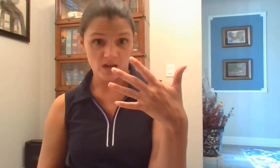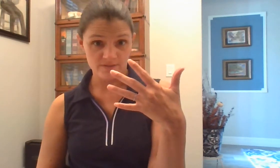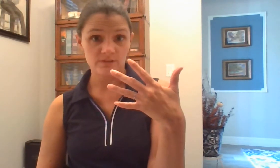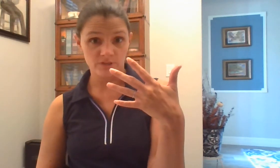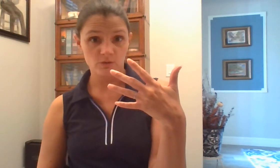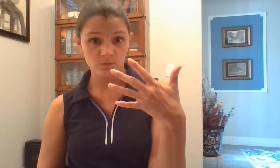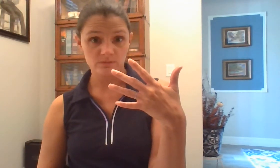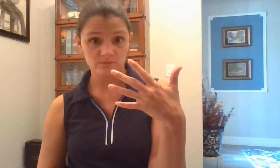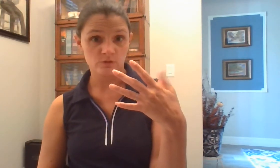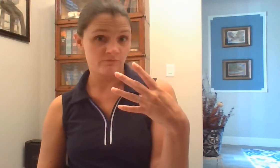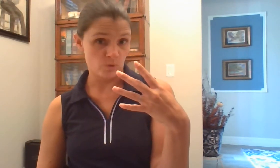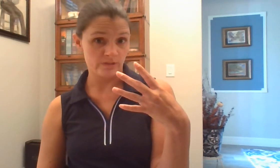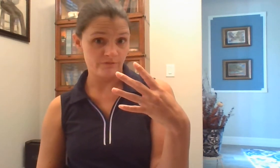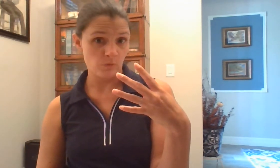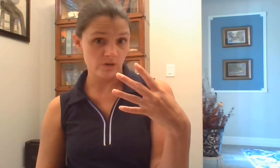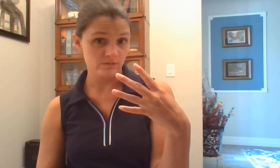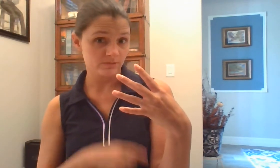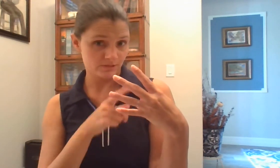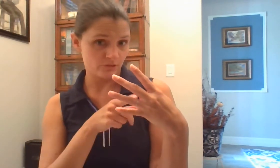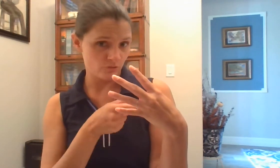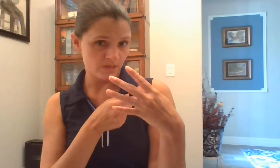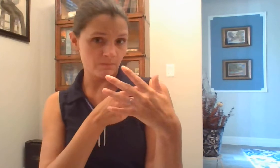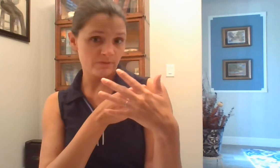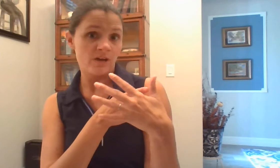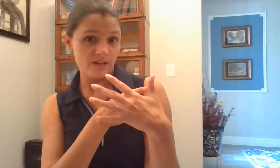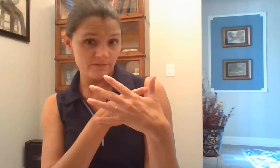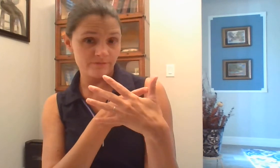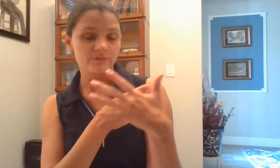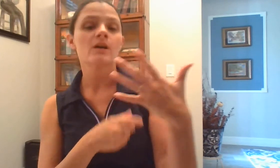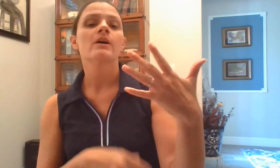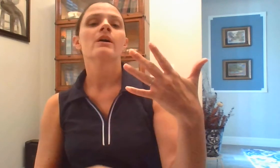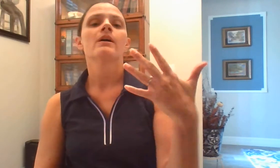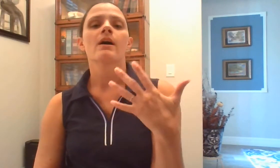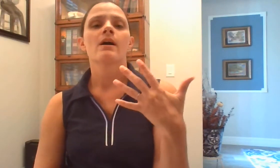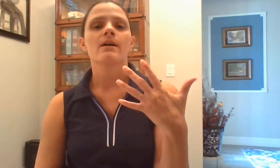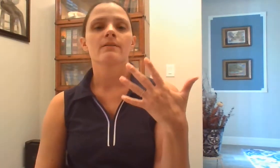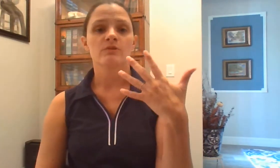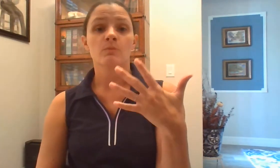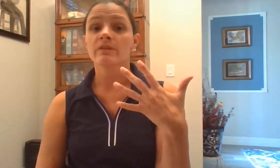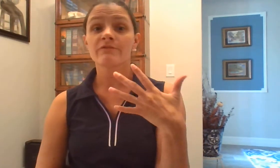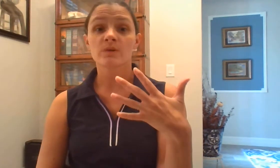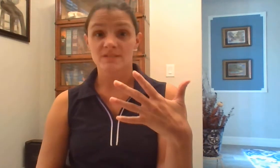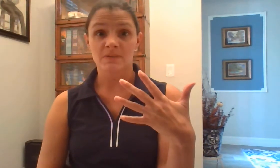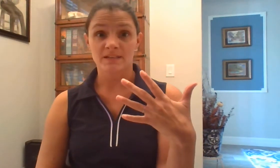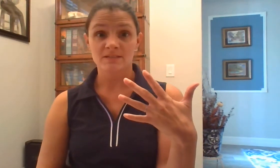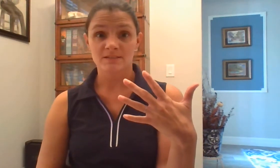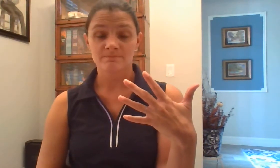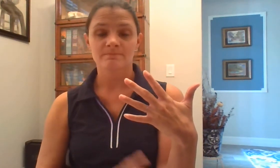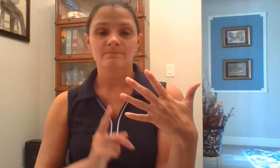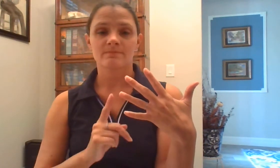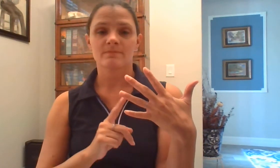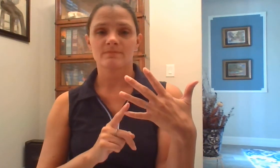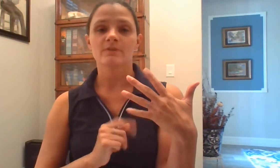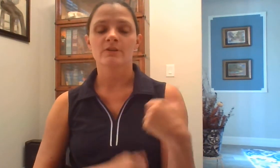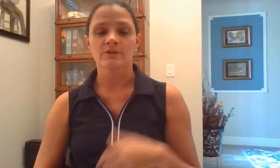five of you you have more than four would you be number five you have more than four siblings you're